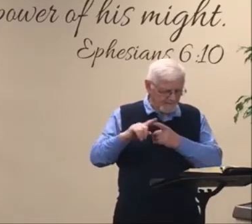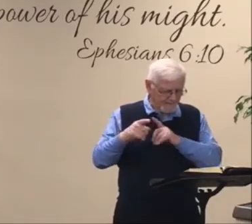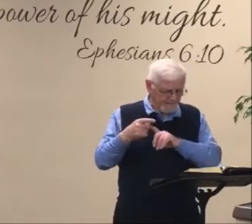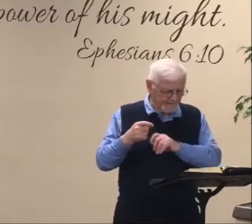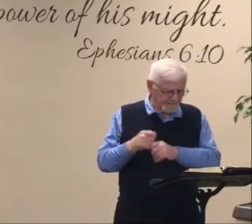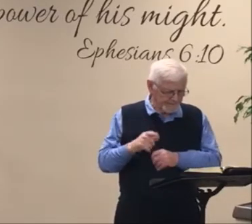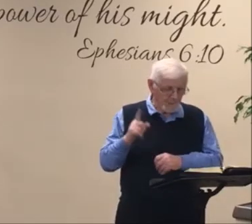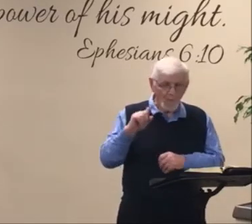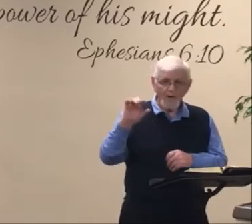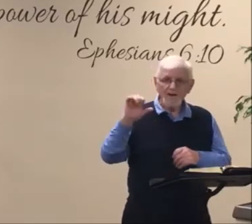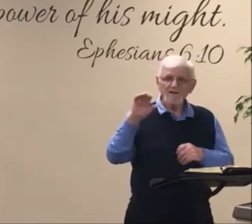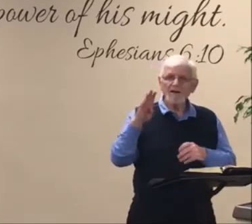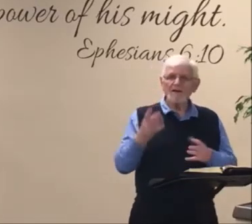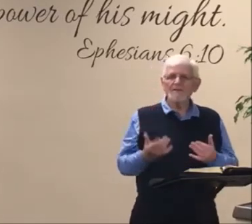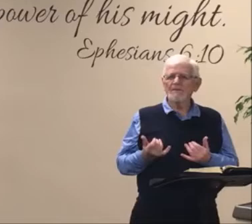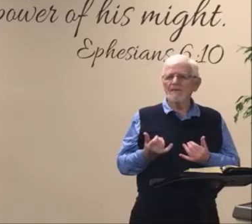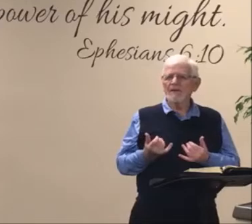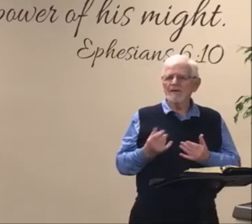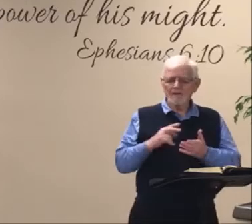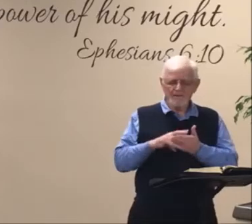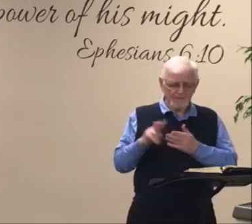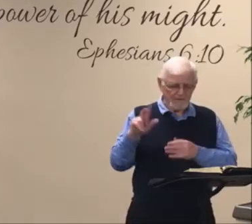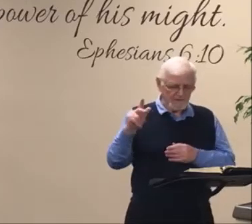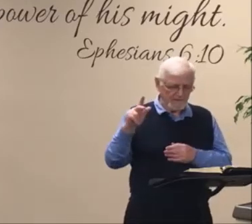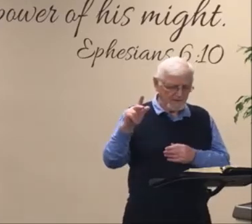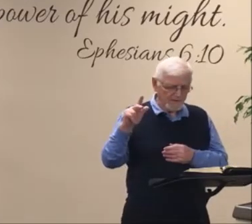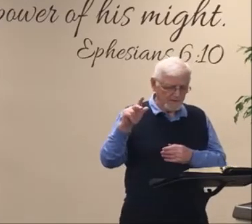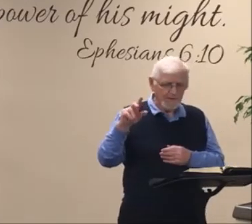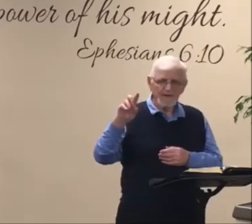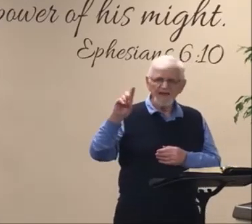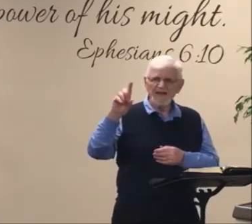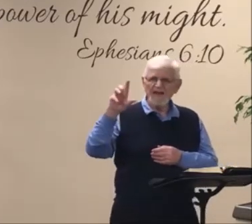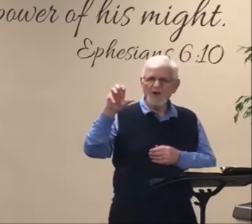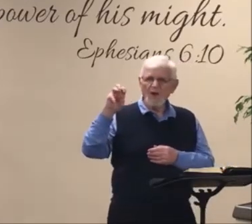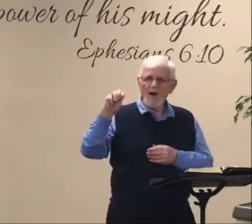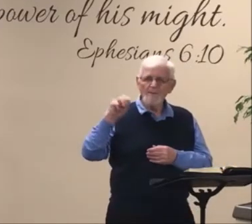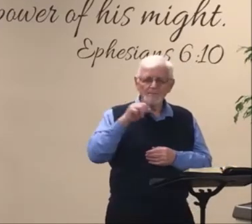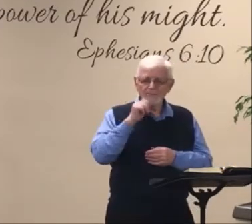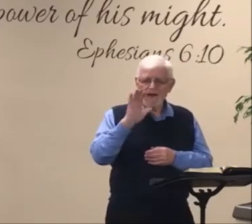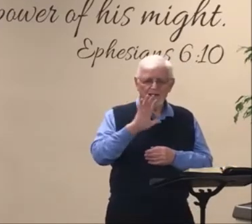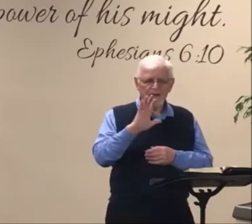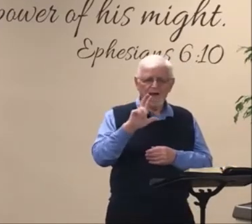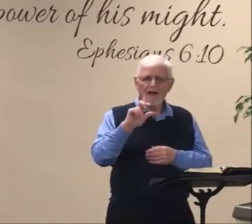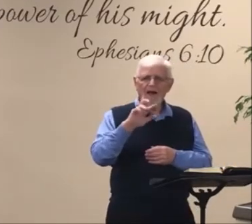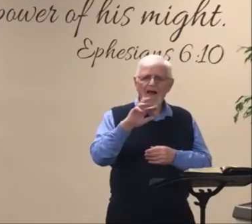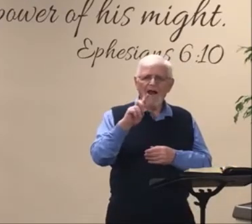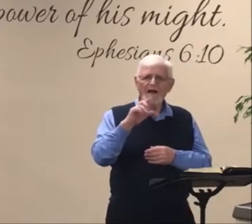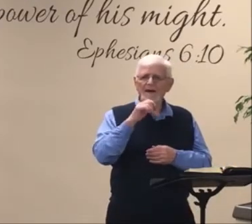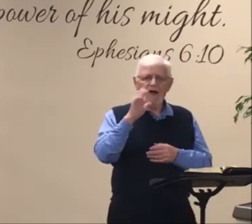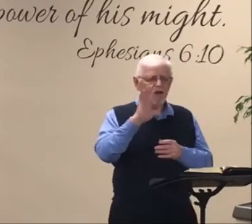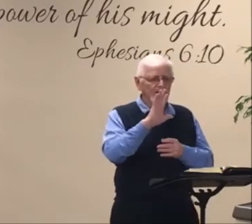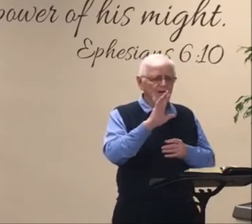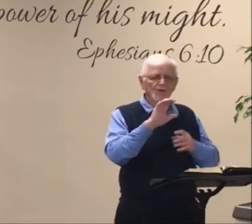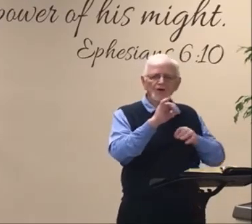Where's Jacob right now? Verse 3 tells you he's in Edom. That's not his land. That's not his